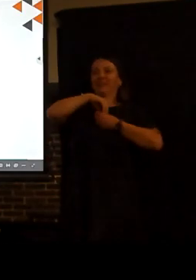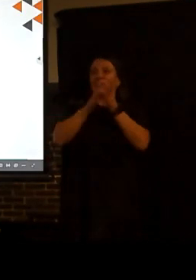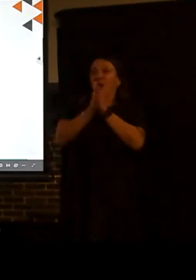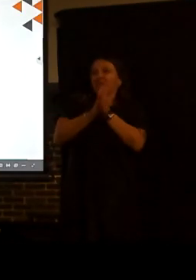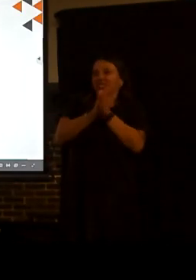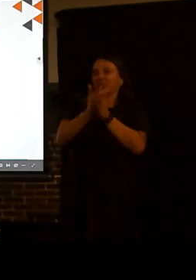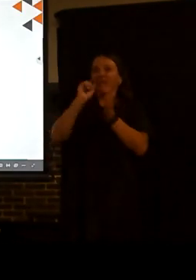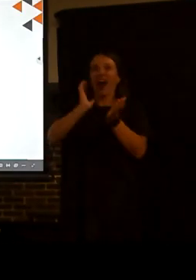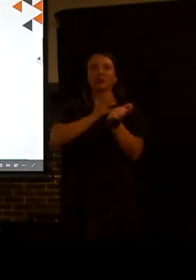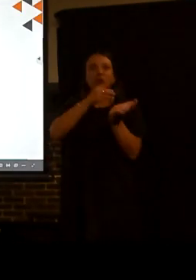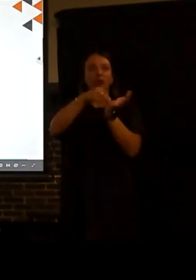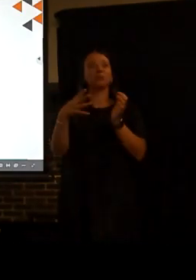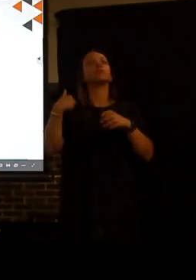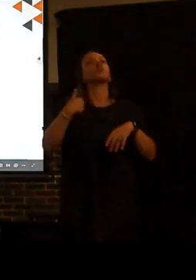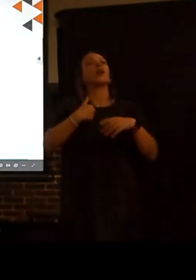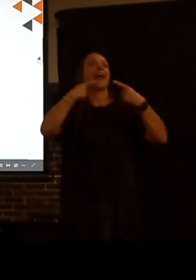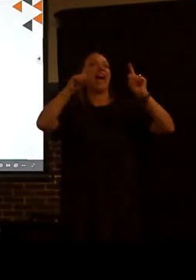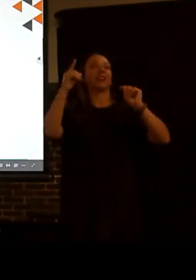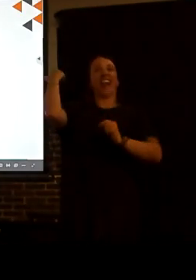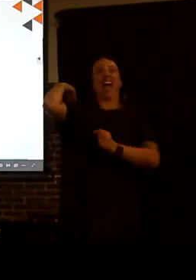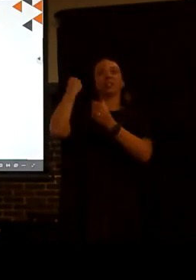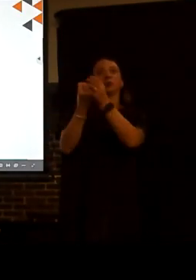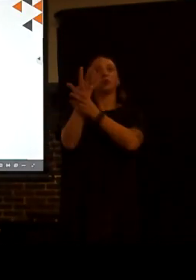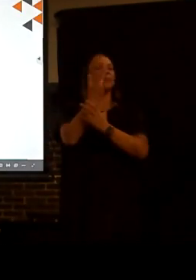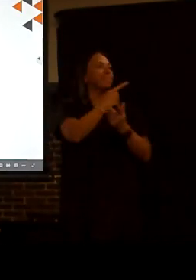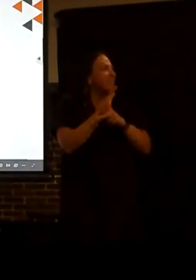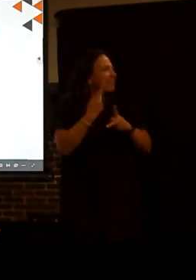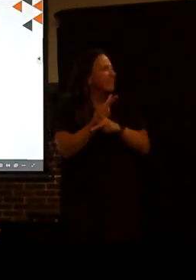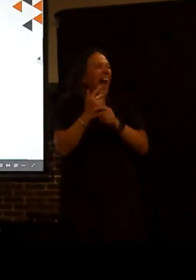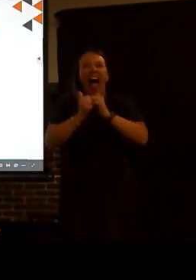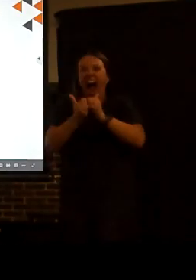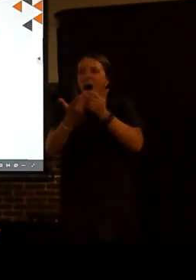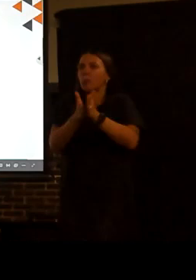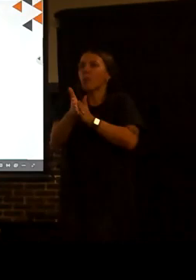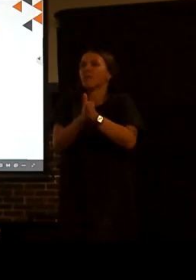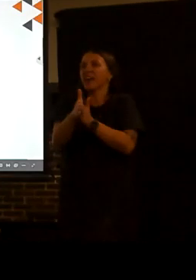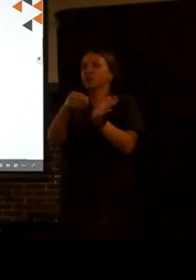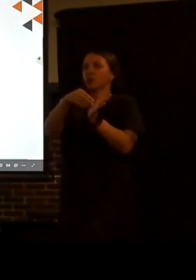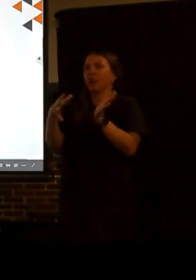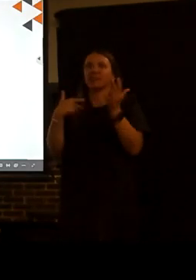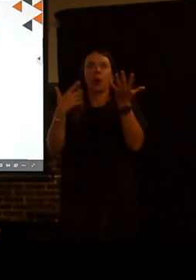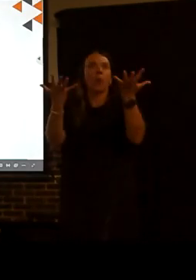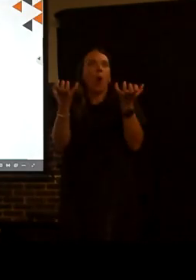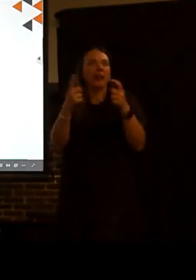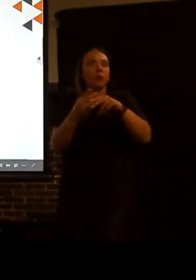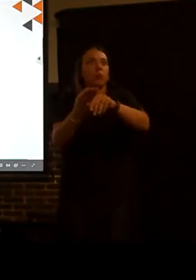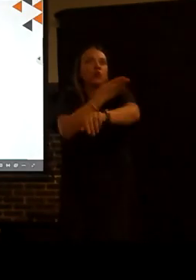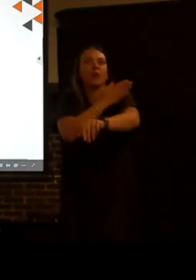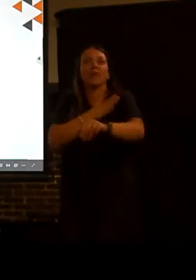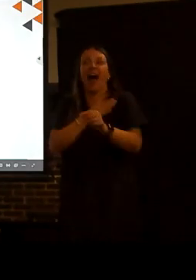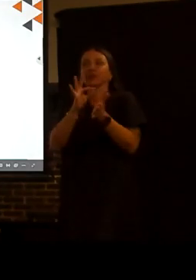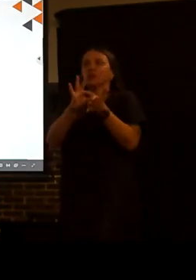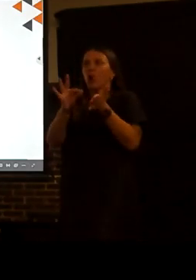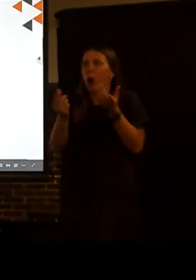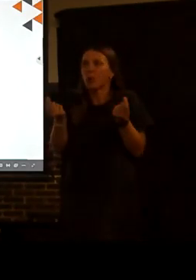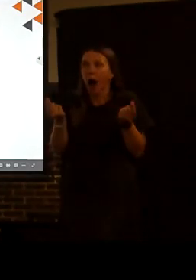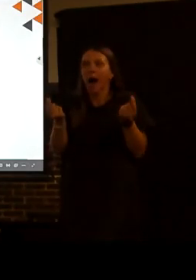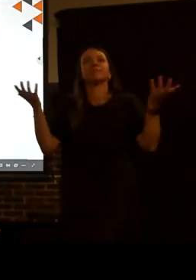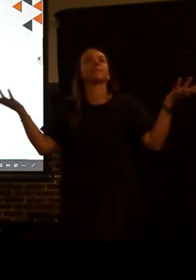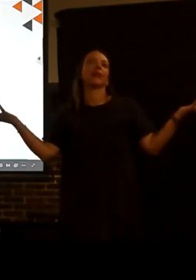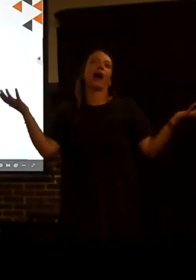And again, internal motivation for our students. Trying to figure out, how do we motivate these kiddos these days? How do